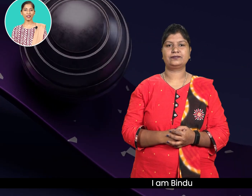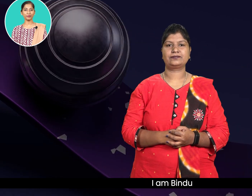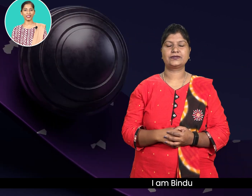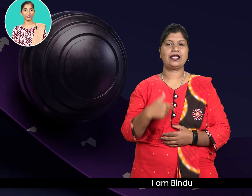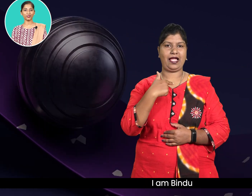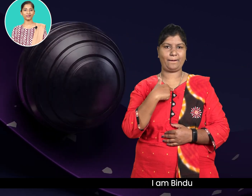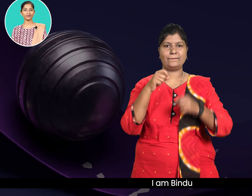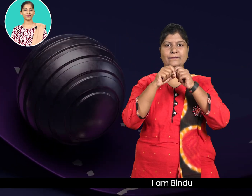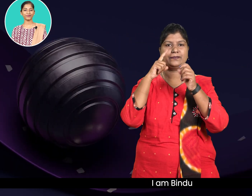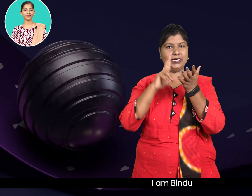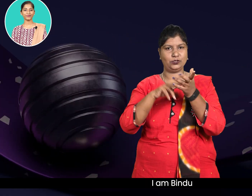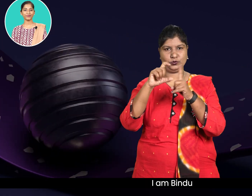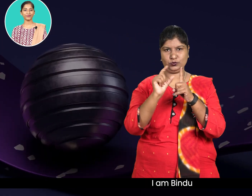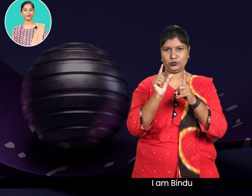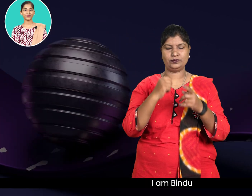I am Bindu.